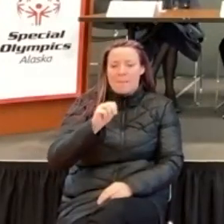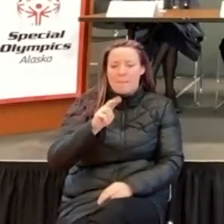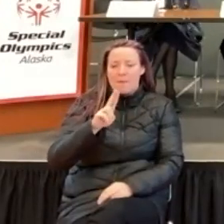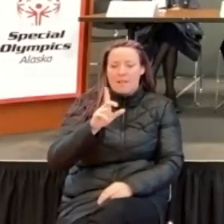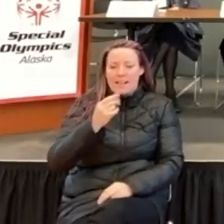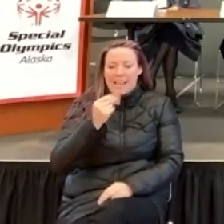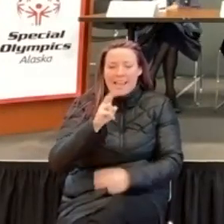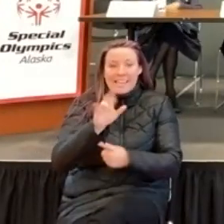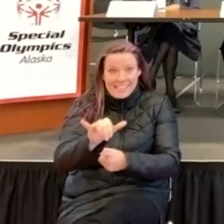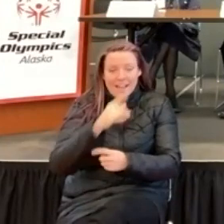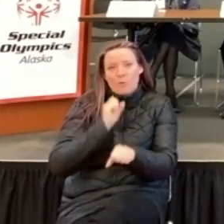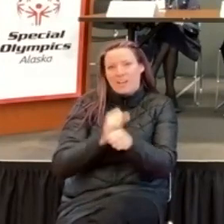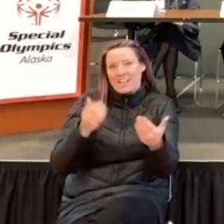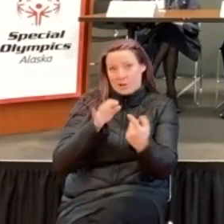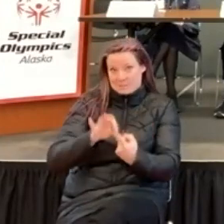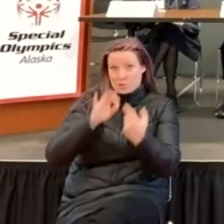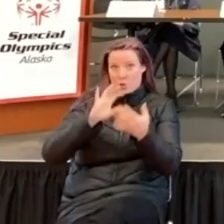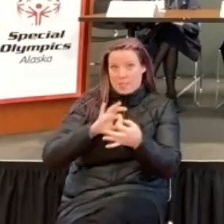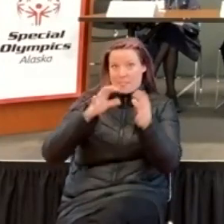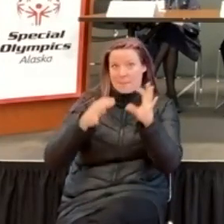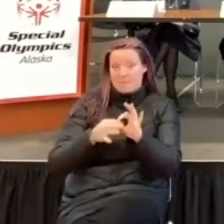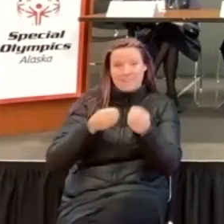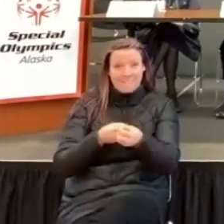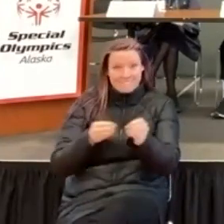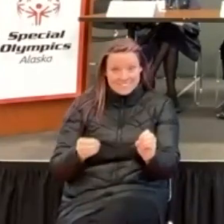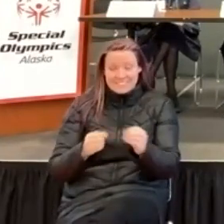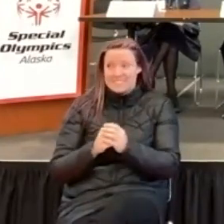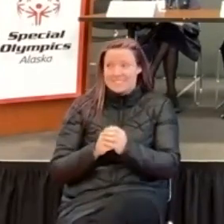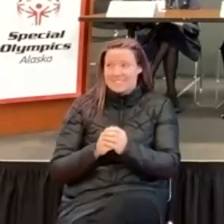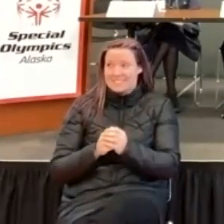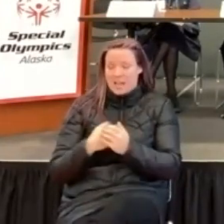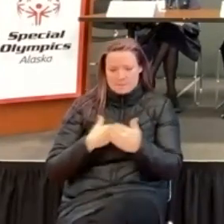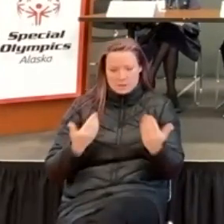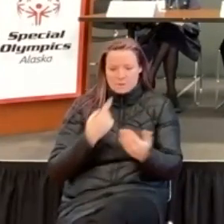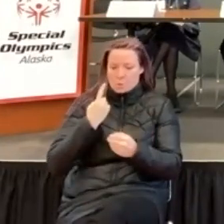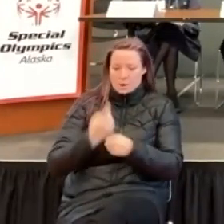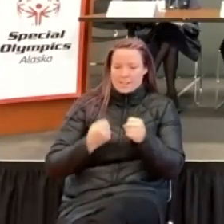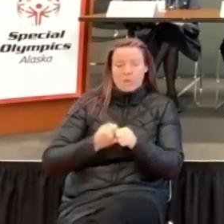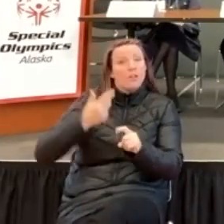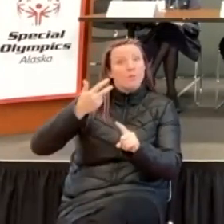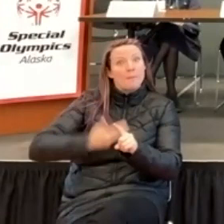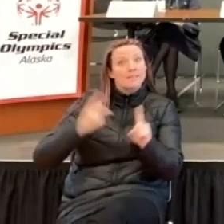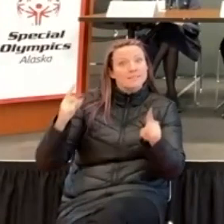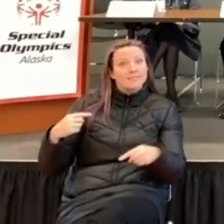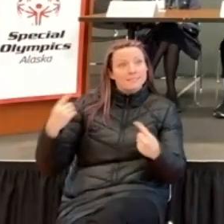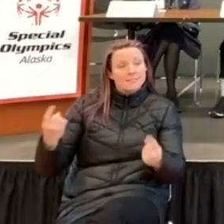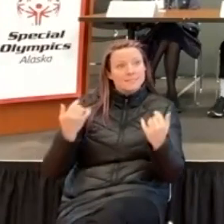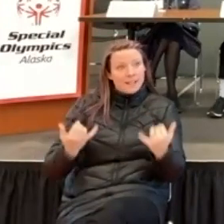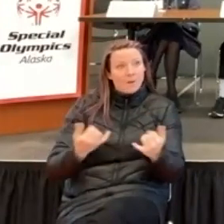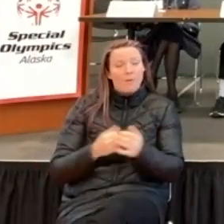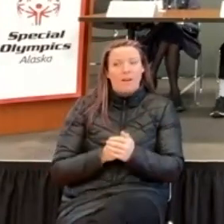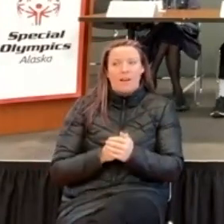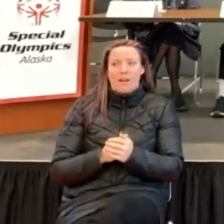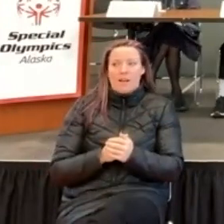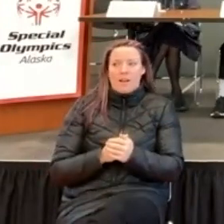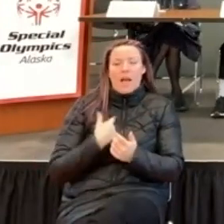I work here at the Special Olympics office. I've been here for a year and 3 months already, and